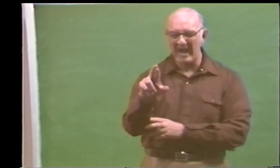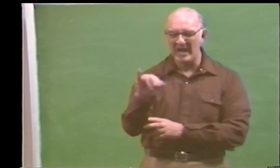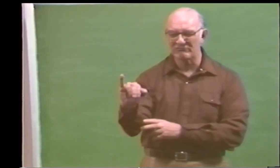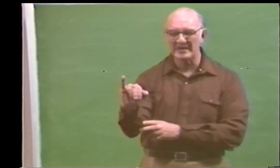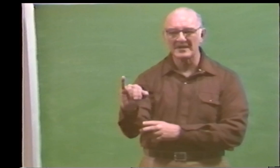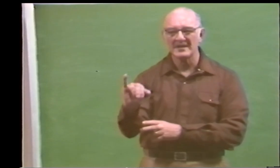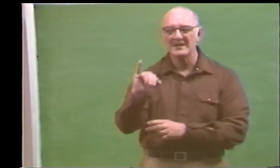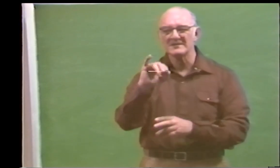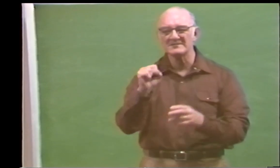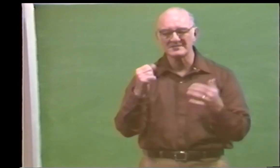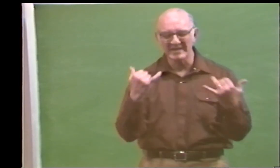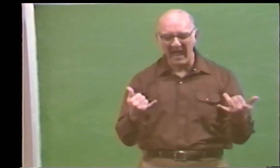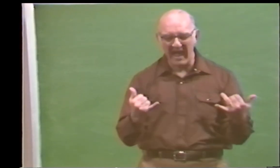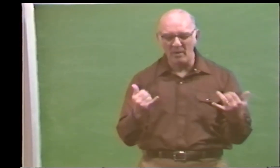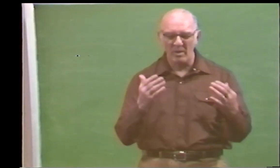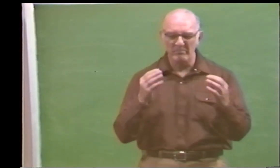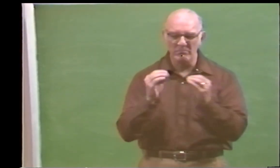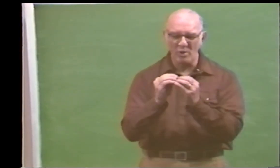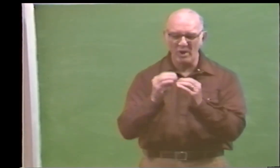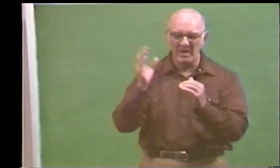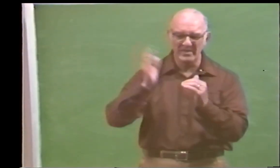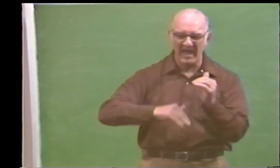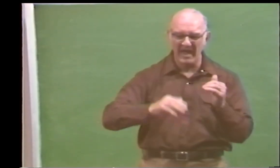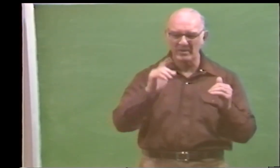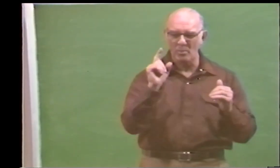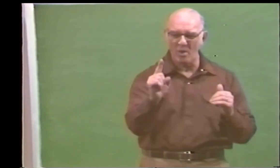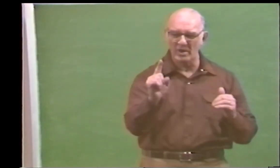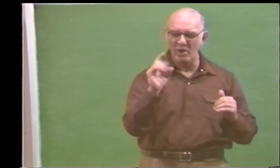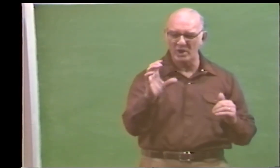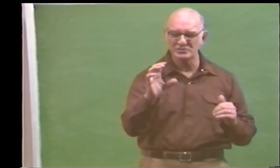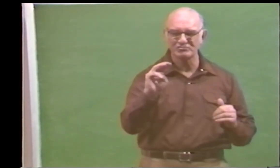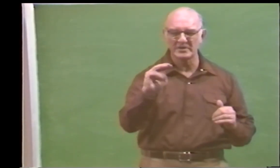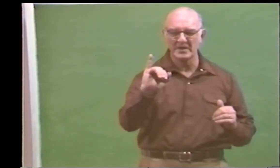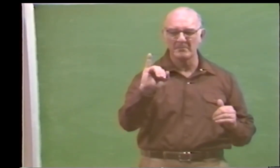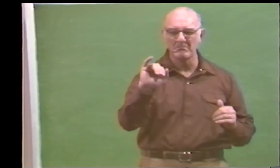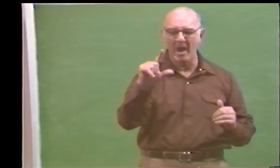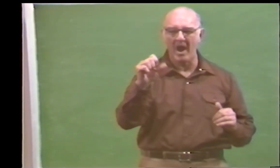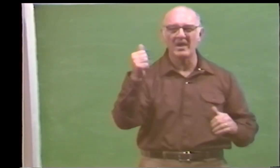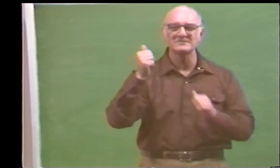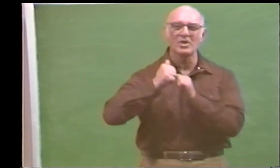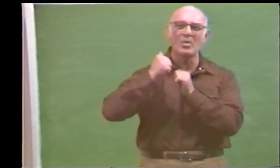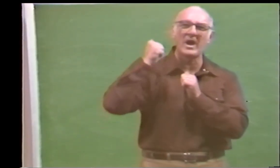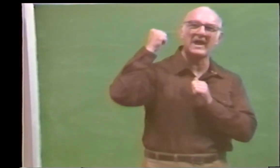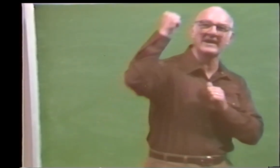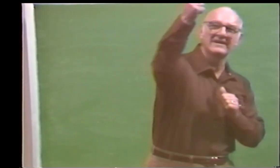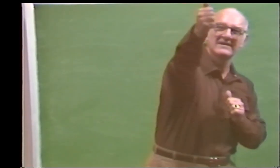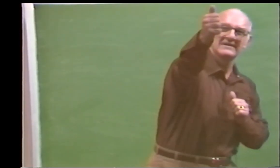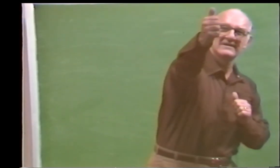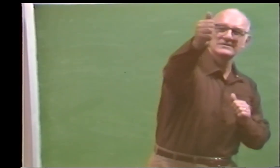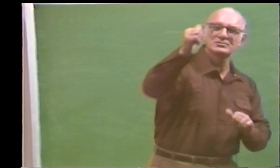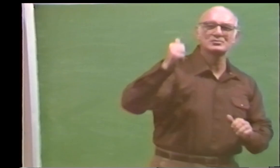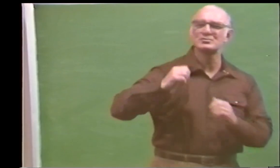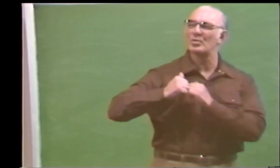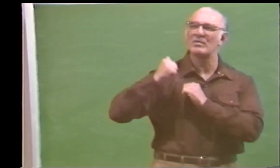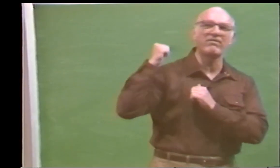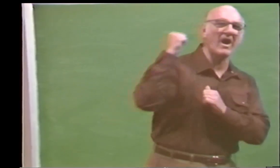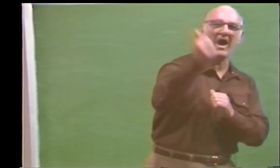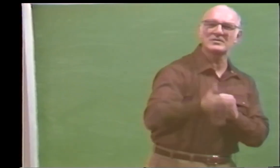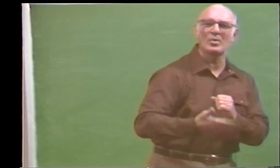Verdari is now more than 100 miles away. Too far to